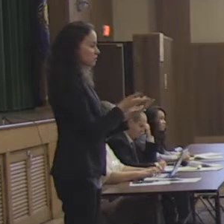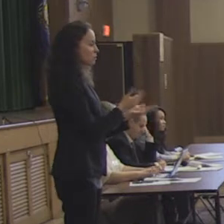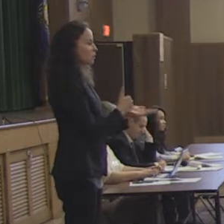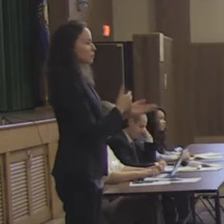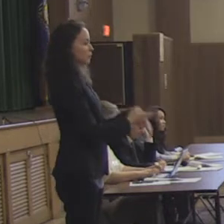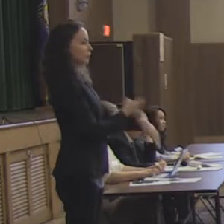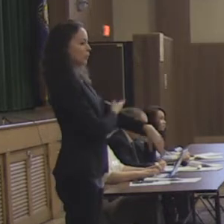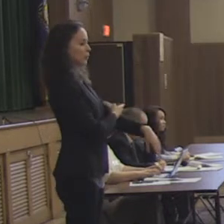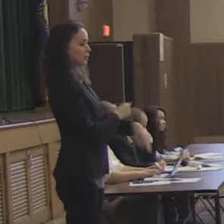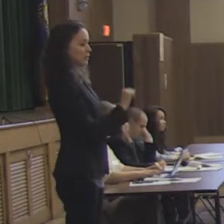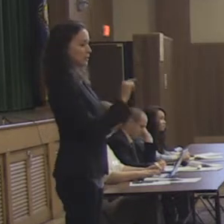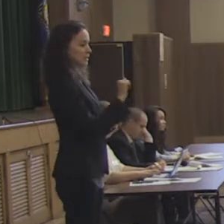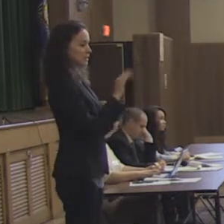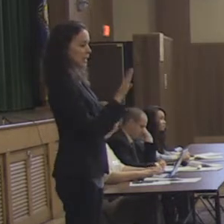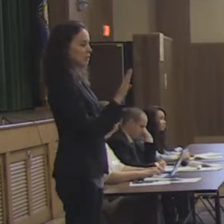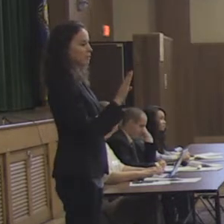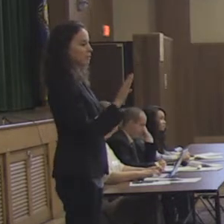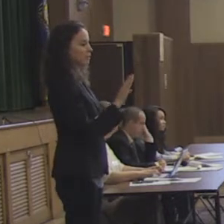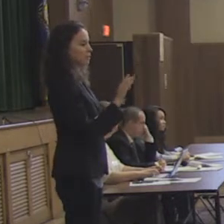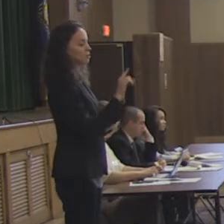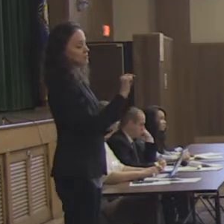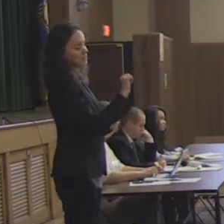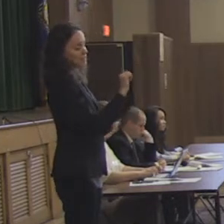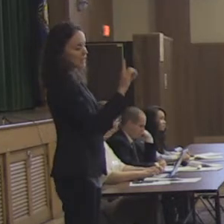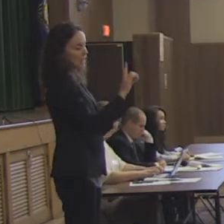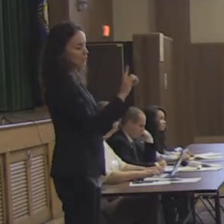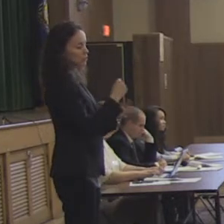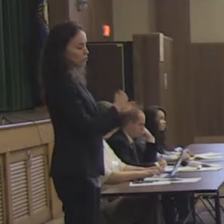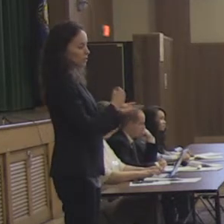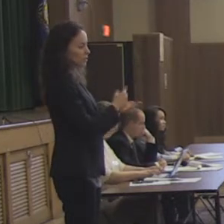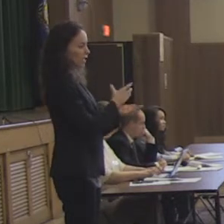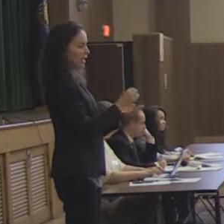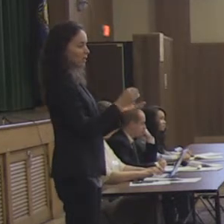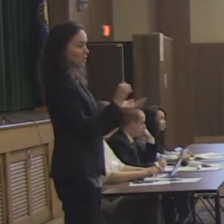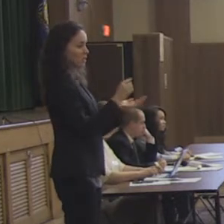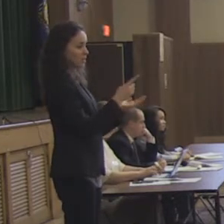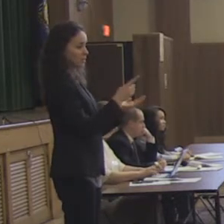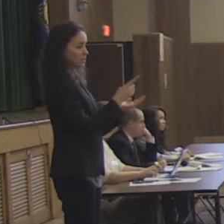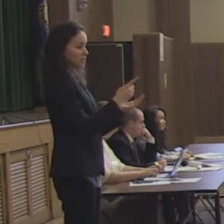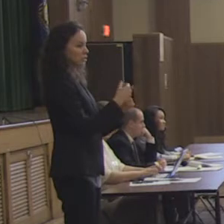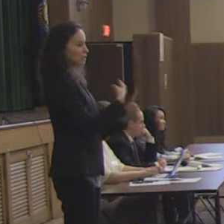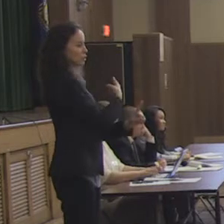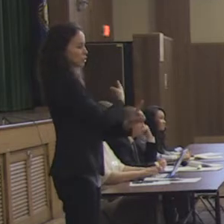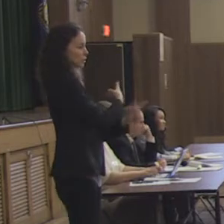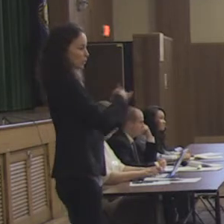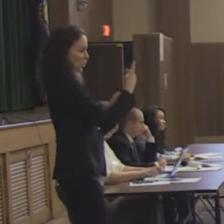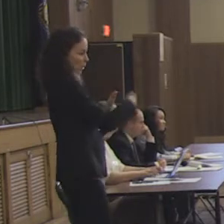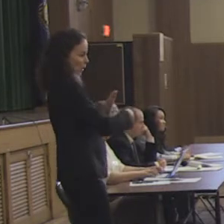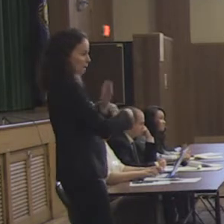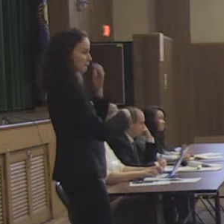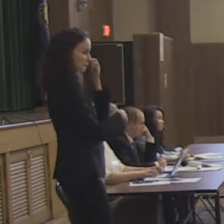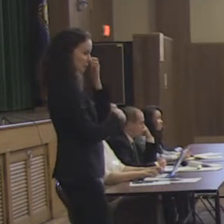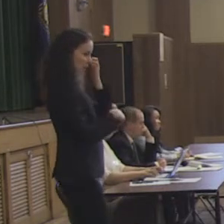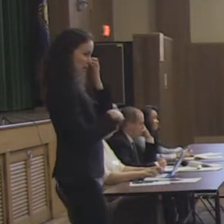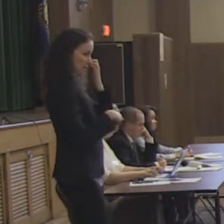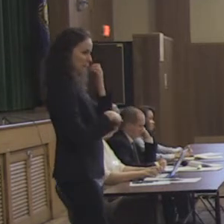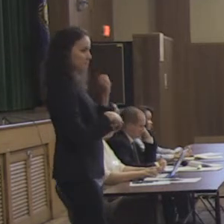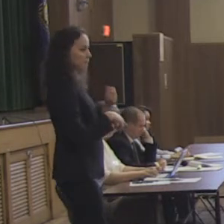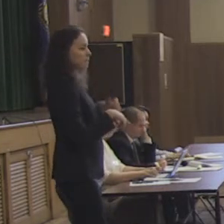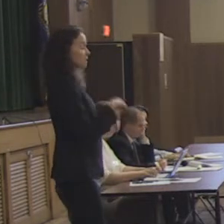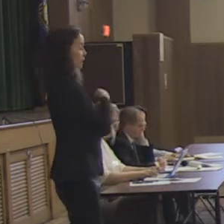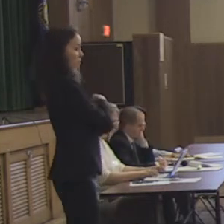Program, so that we hope you'll take action on these. Let's see, I've got the bill numbers here. You probably know them better than I do.